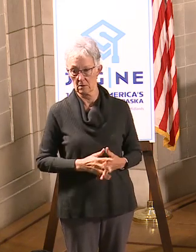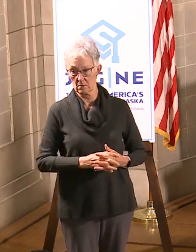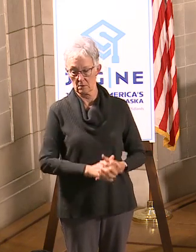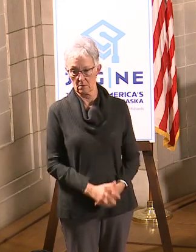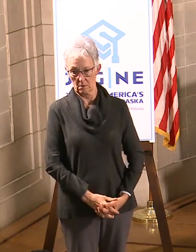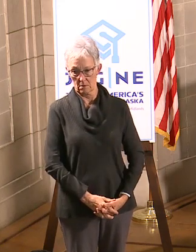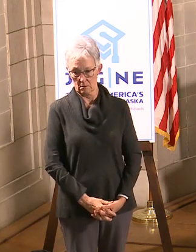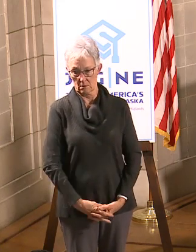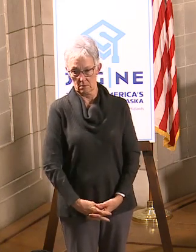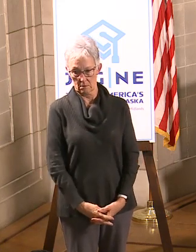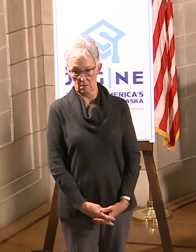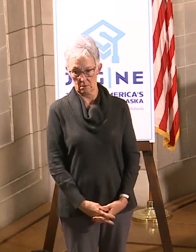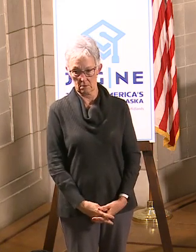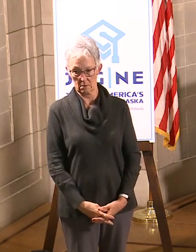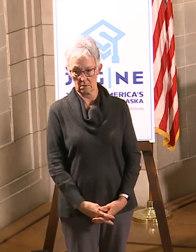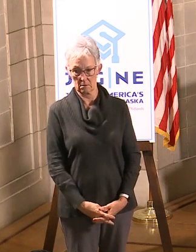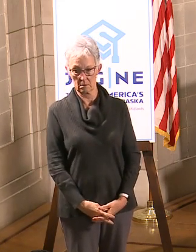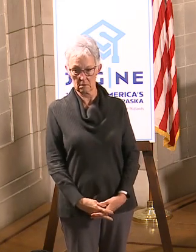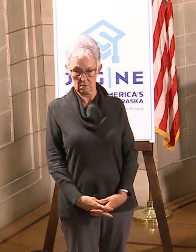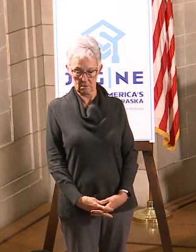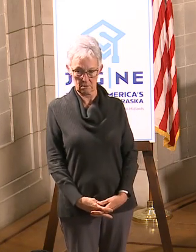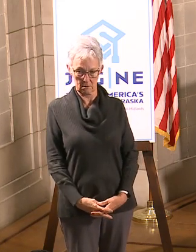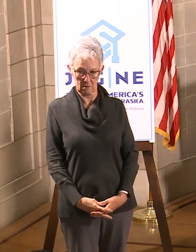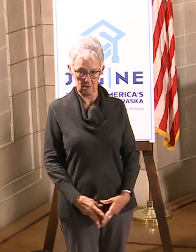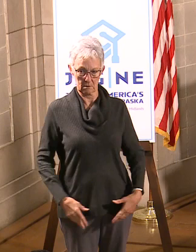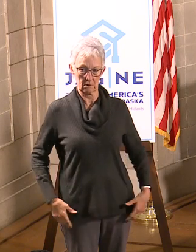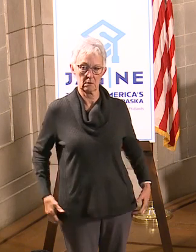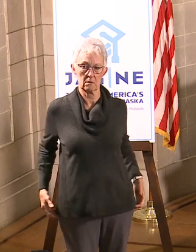Governor, I know you've gone over this before, but I forget